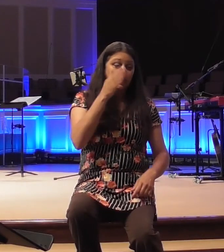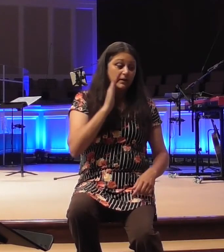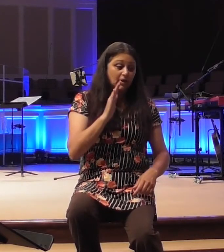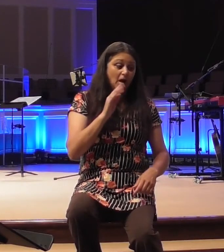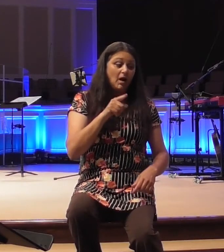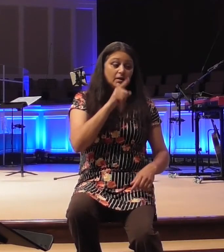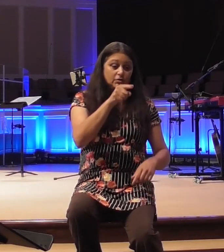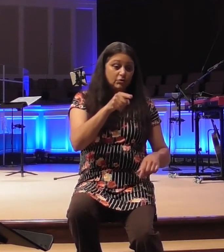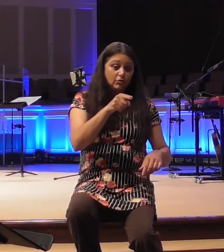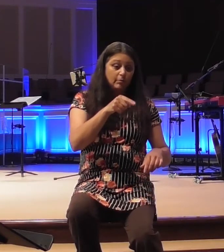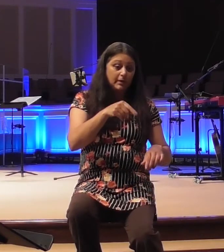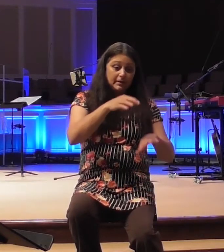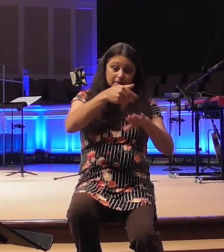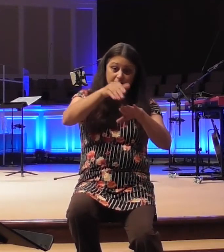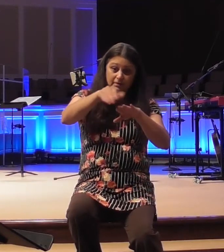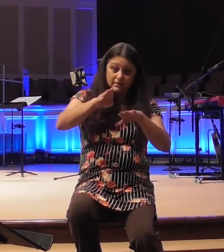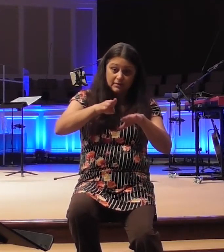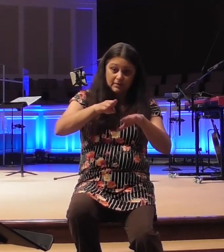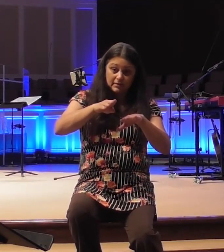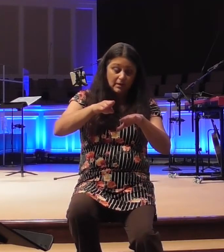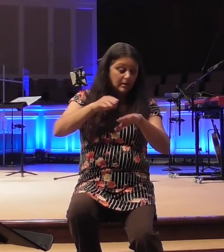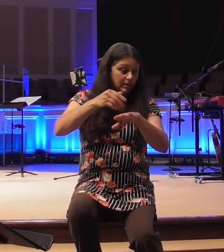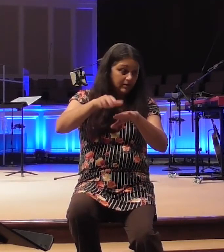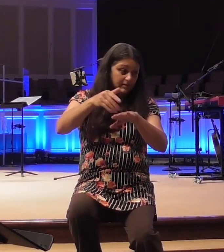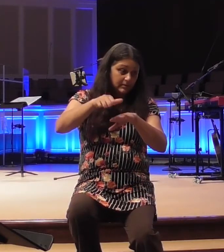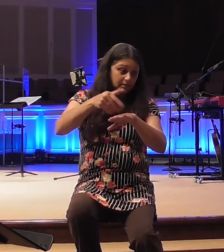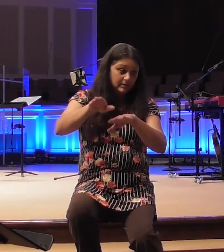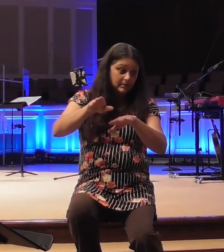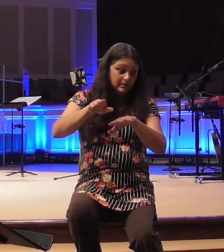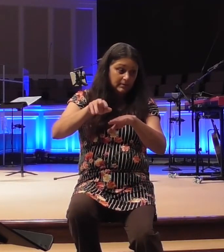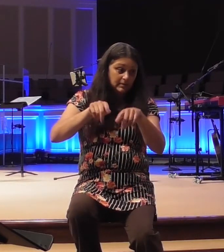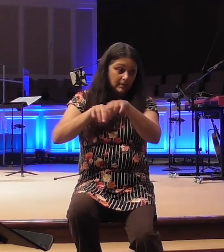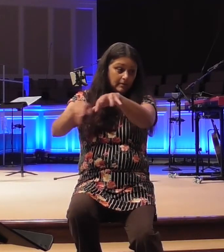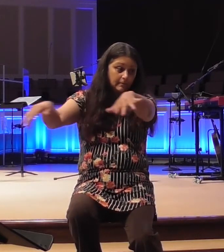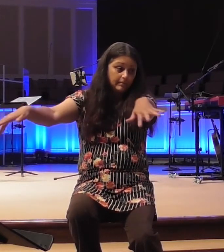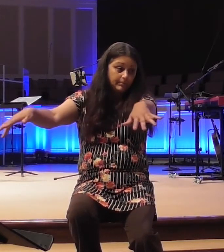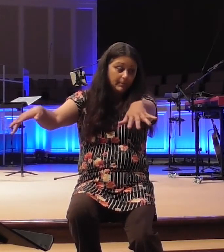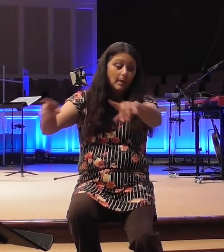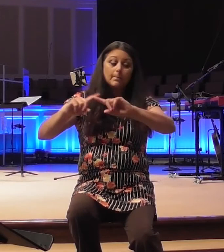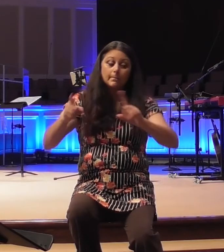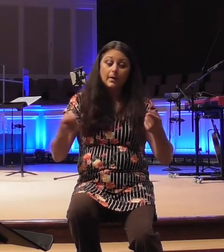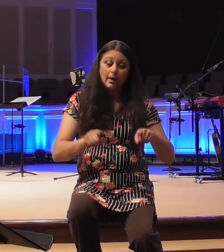will return. You will return and you will rebuild.